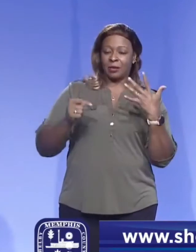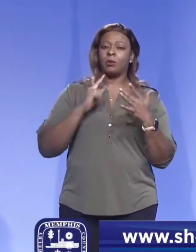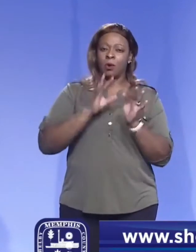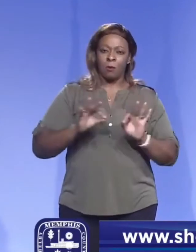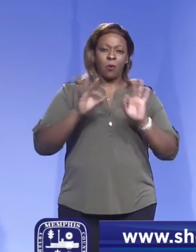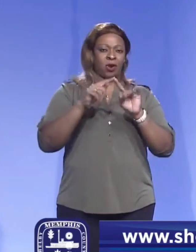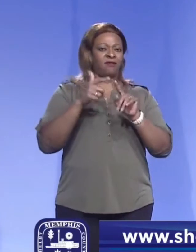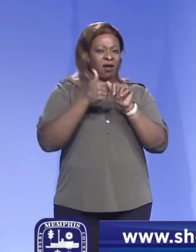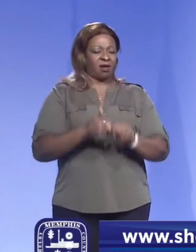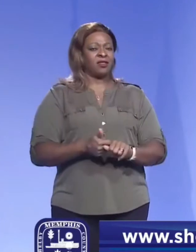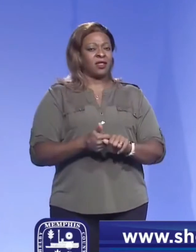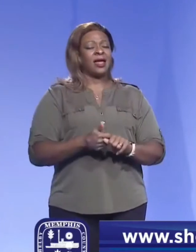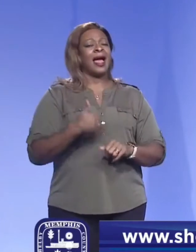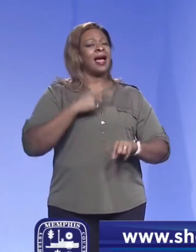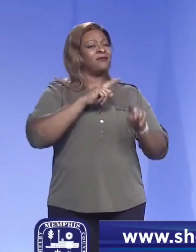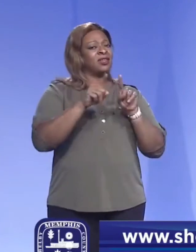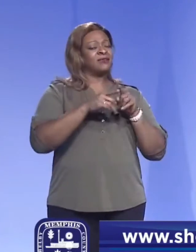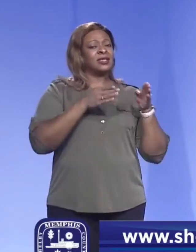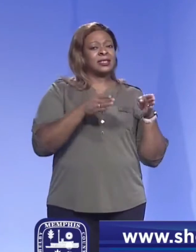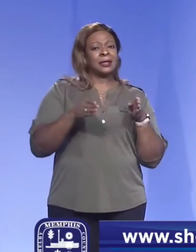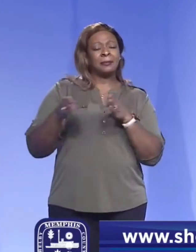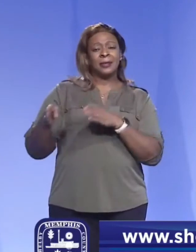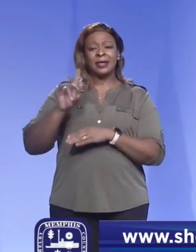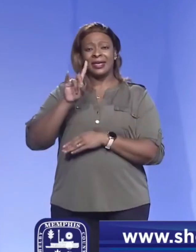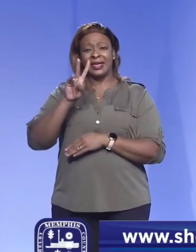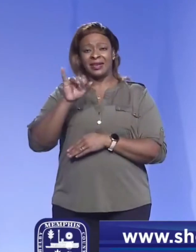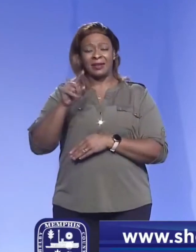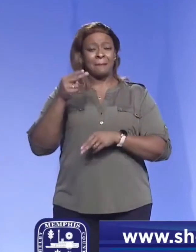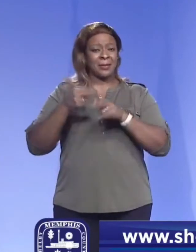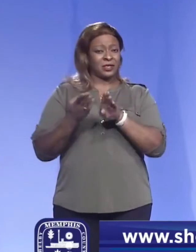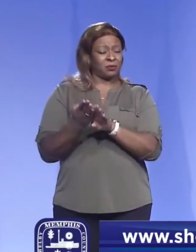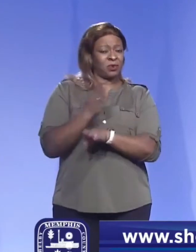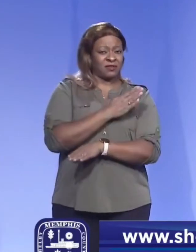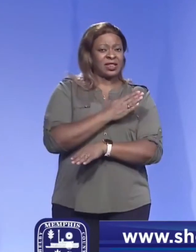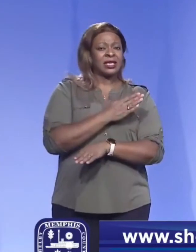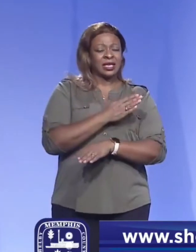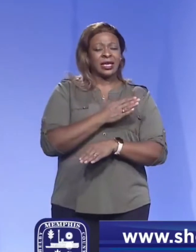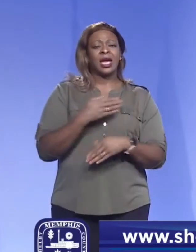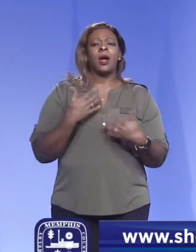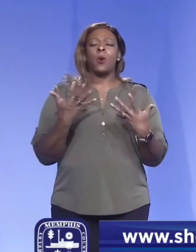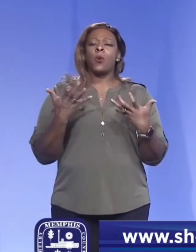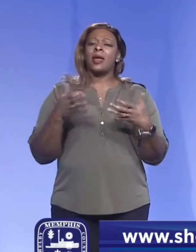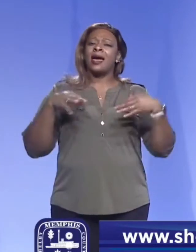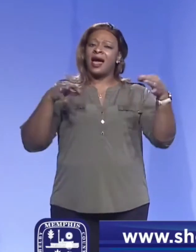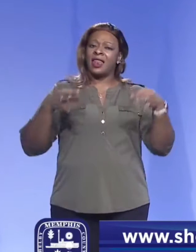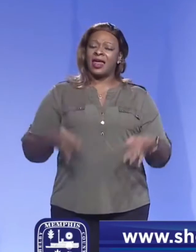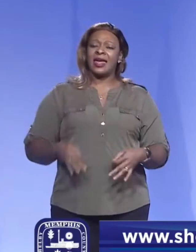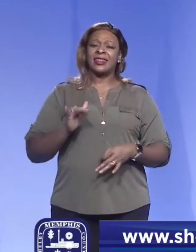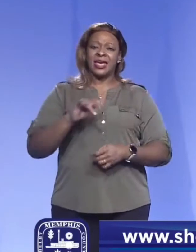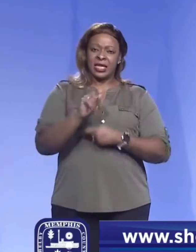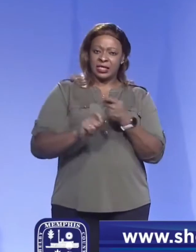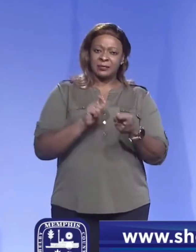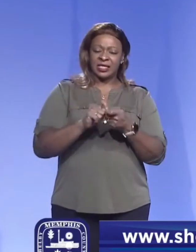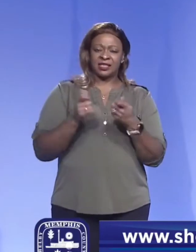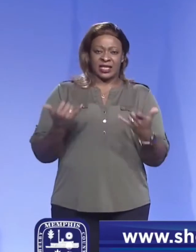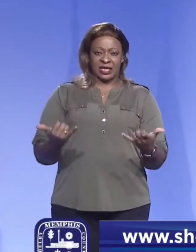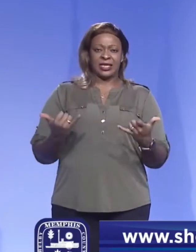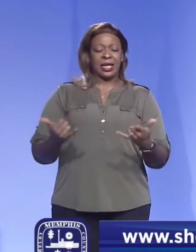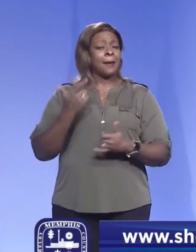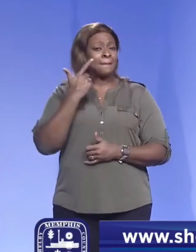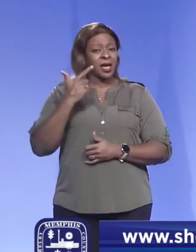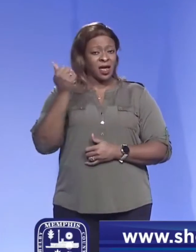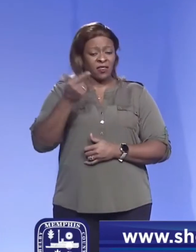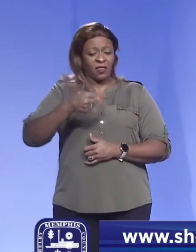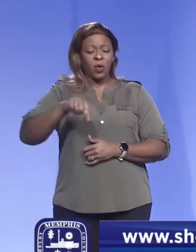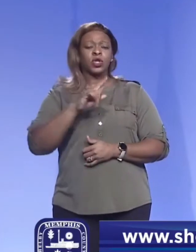also containment measures that David mentioned briefly. And I want to highlight those specifically today because